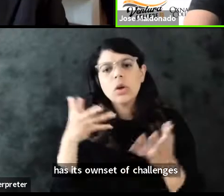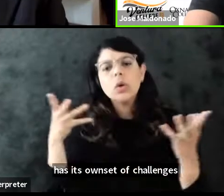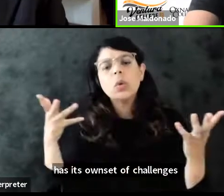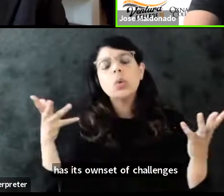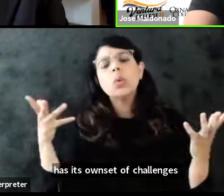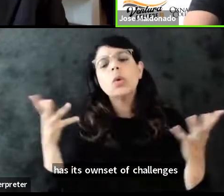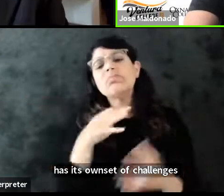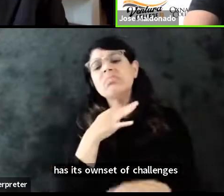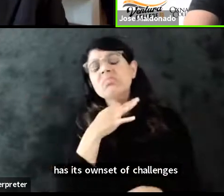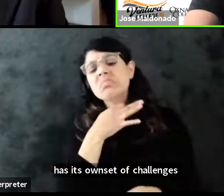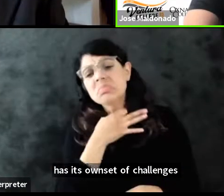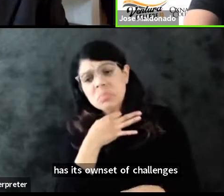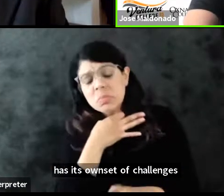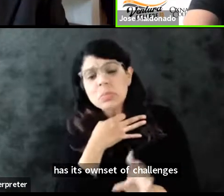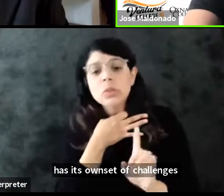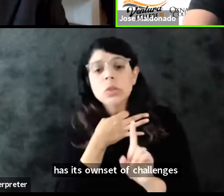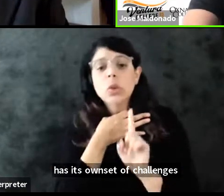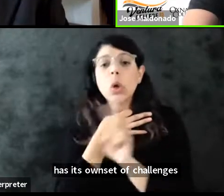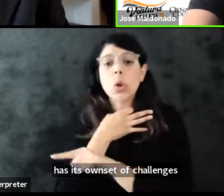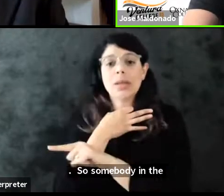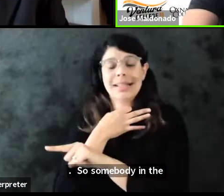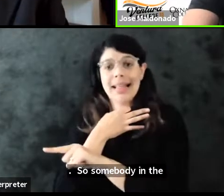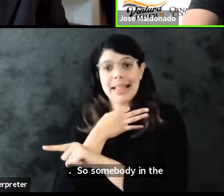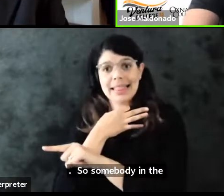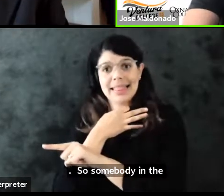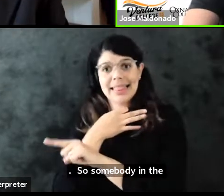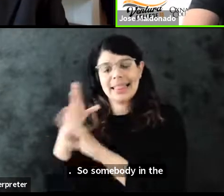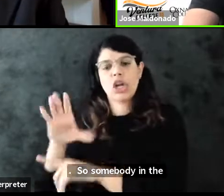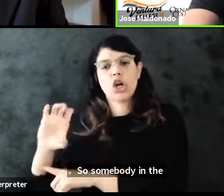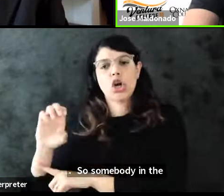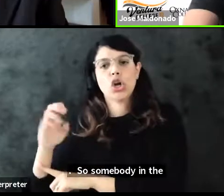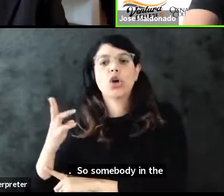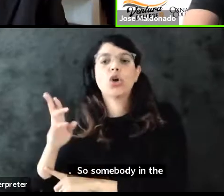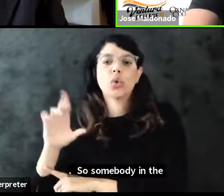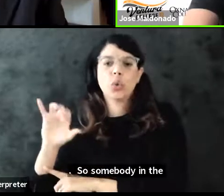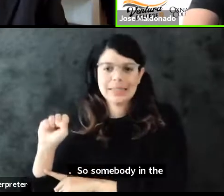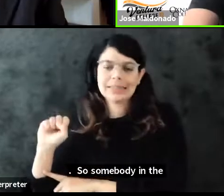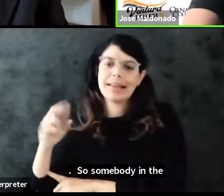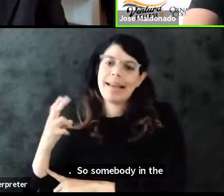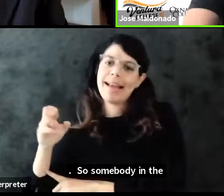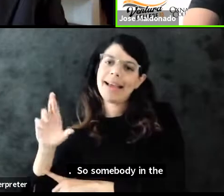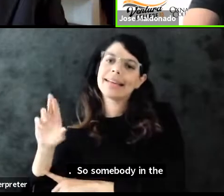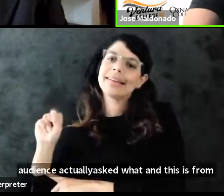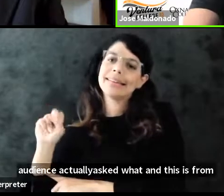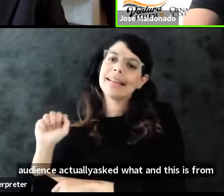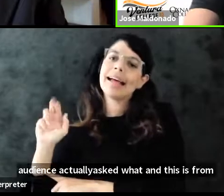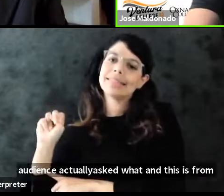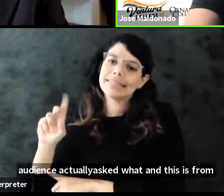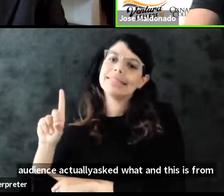is from Chris Hernandez, big shout out to Chris, Oxnard College student. He's asking,